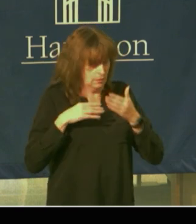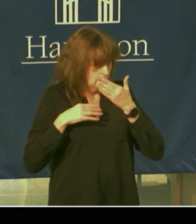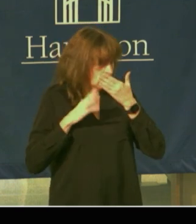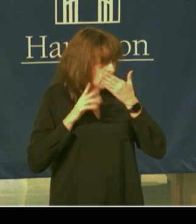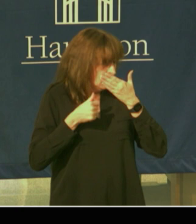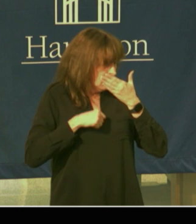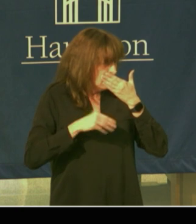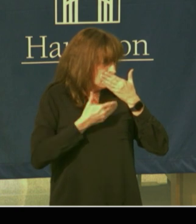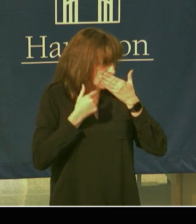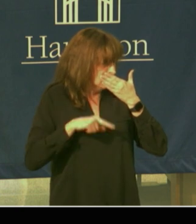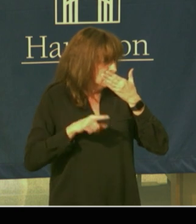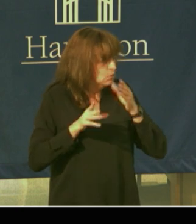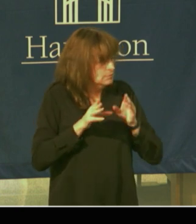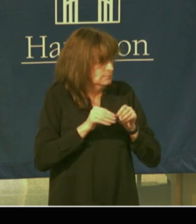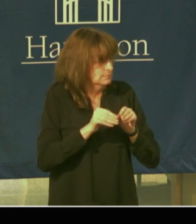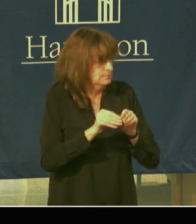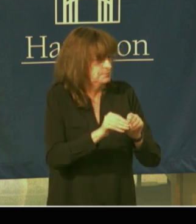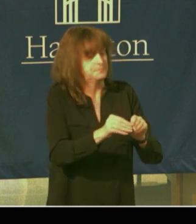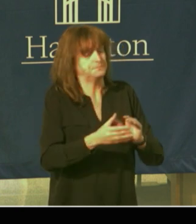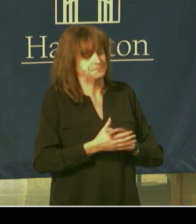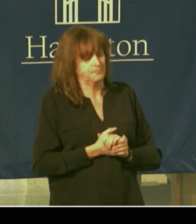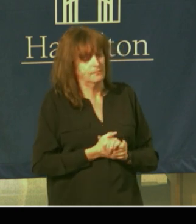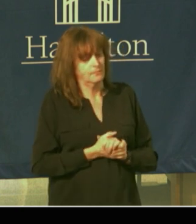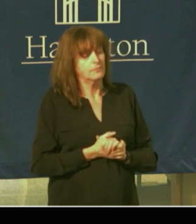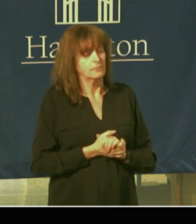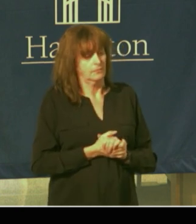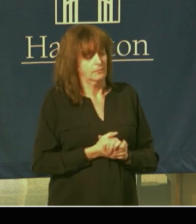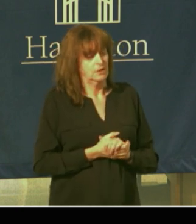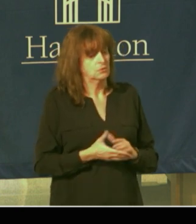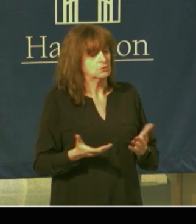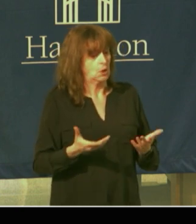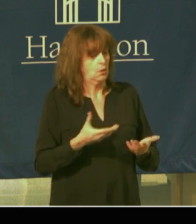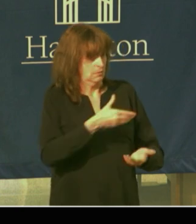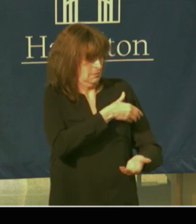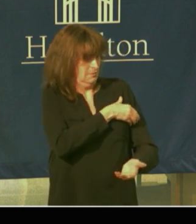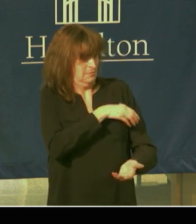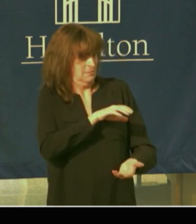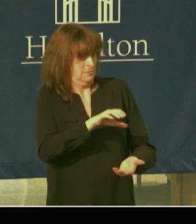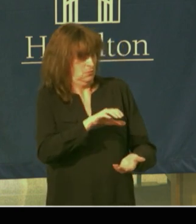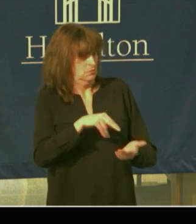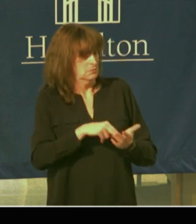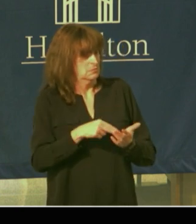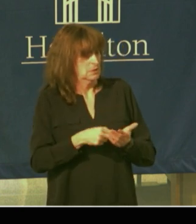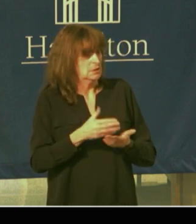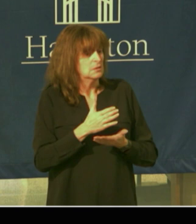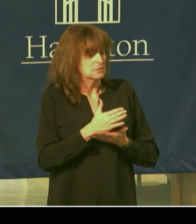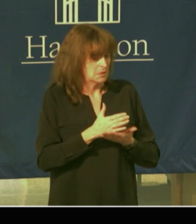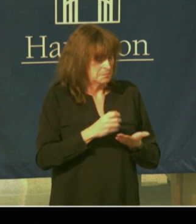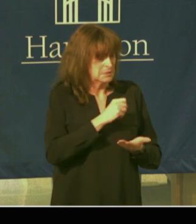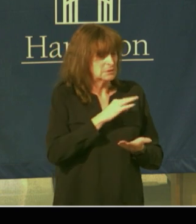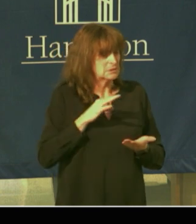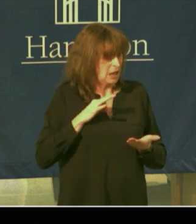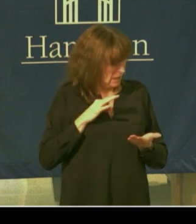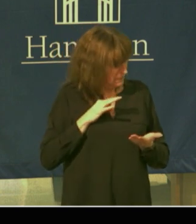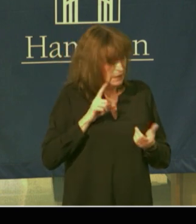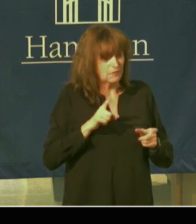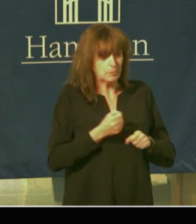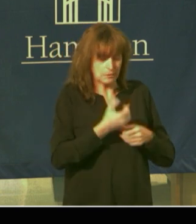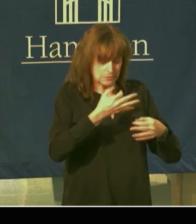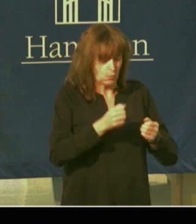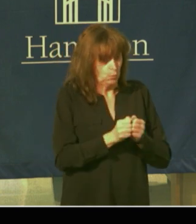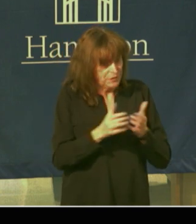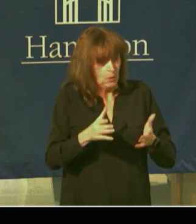And so delegated authority means that the staff can make the primary decisions, unless something dramatic happens, I think council